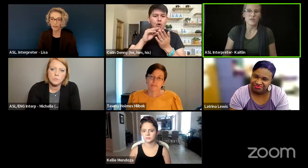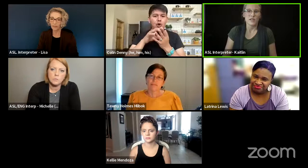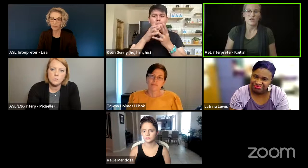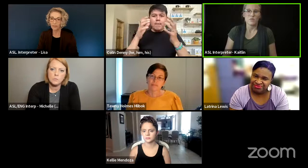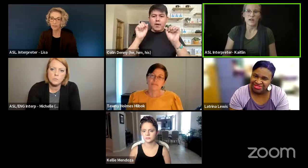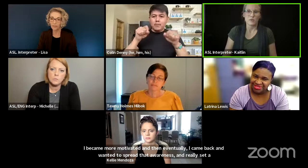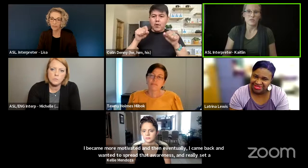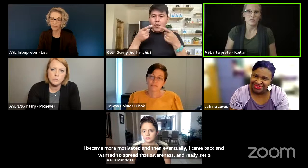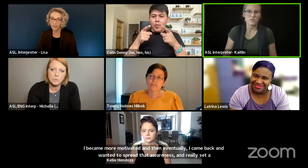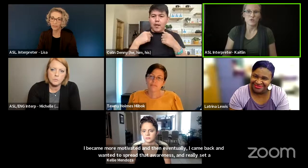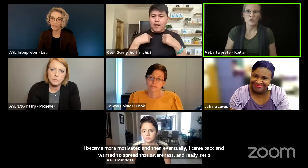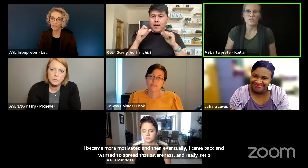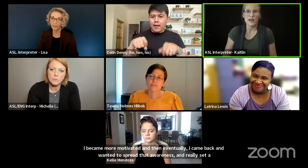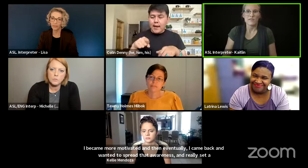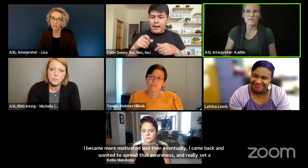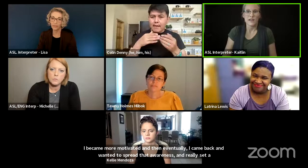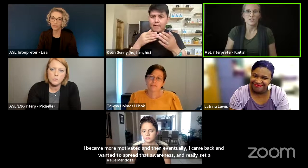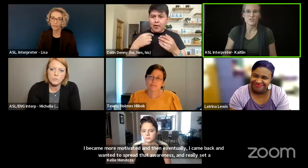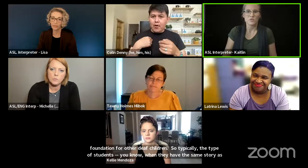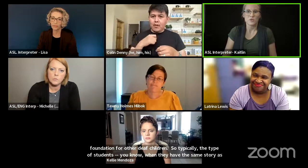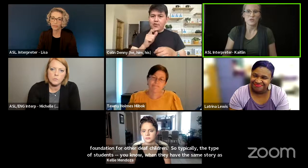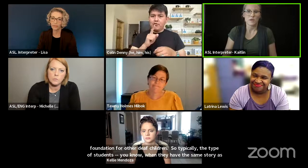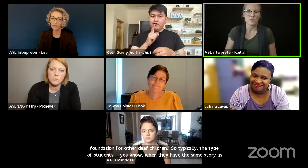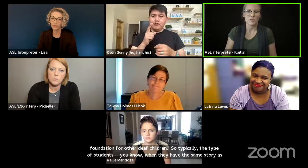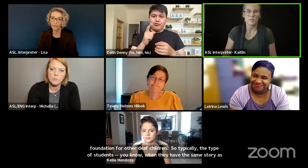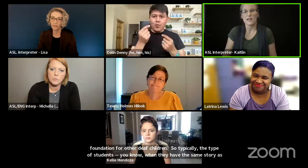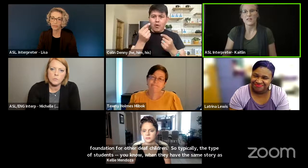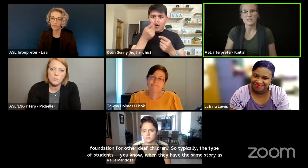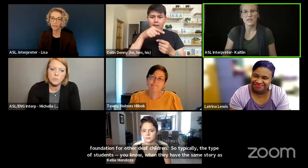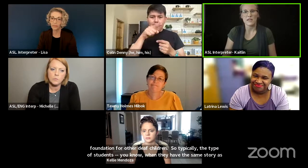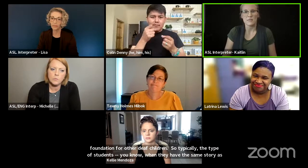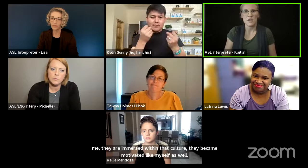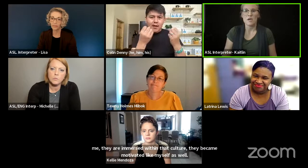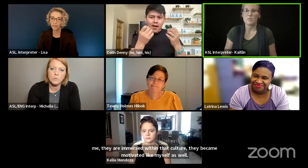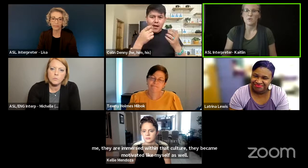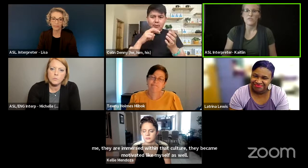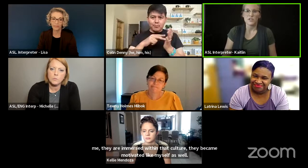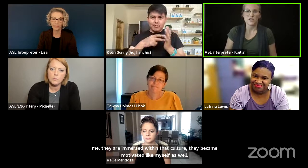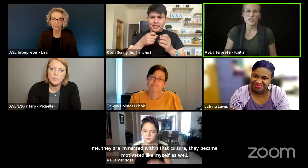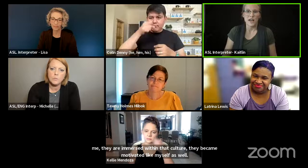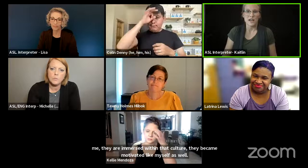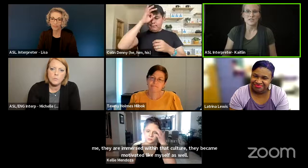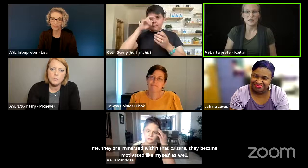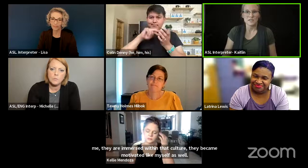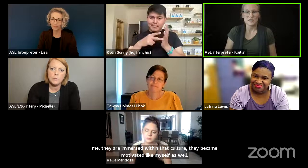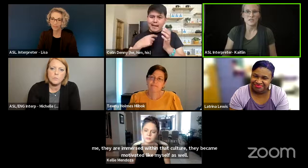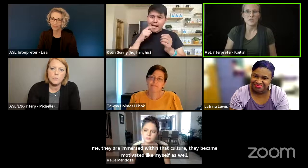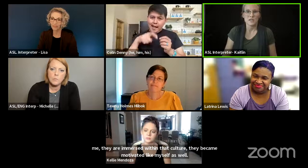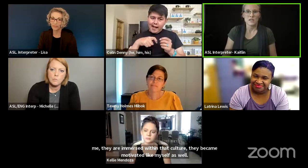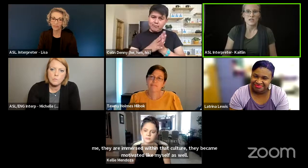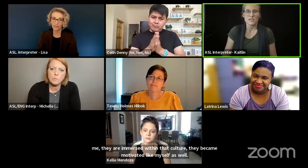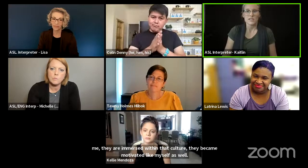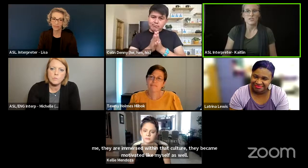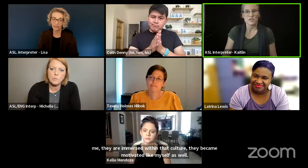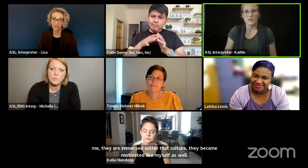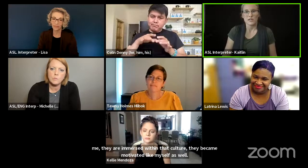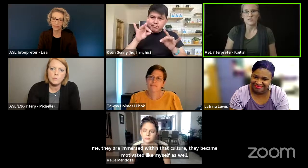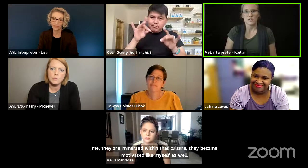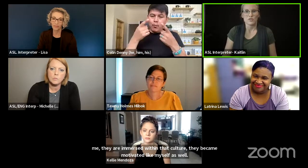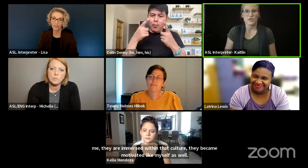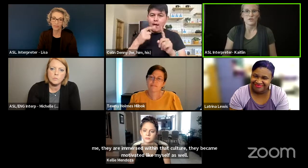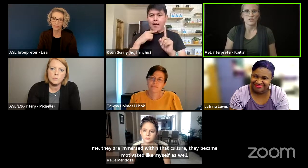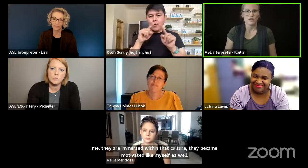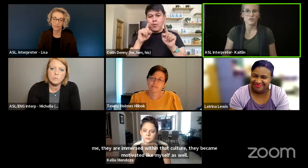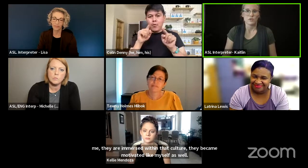very motivated when I was 12 and a half, and I just want to be able to provide that same motivation and access and teach